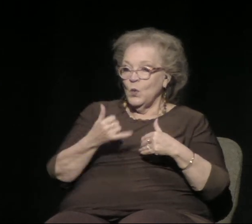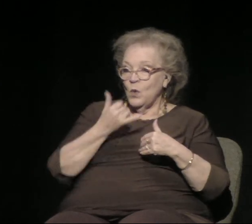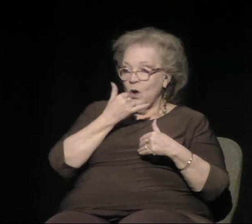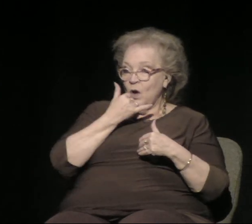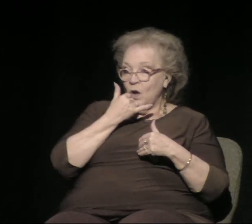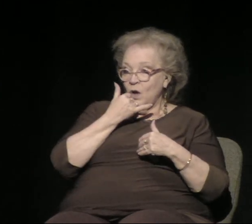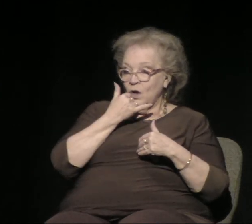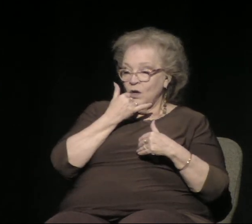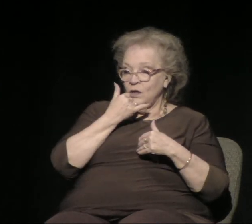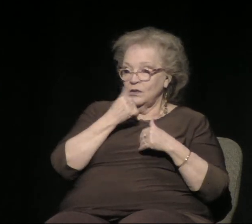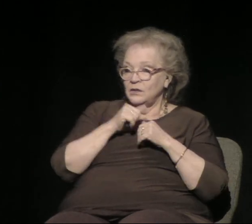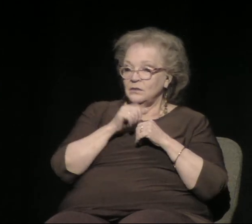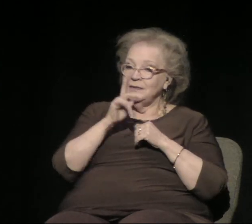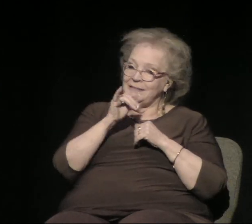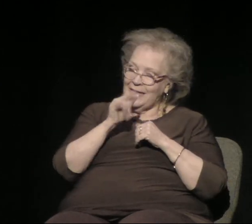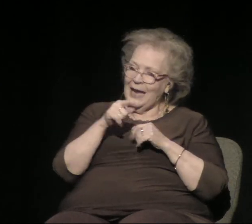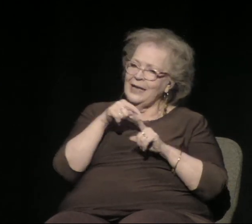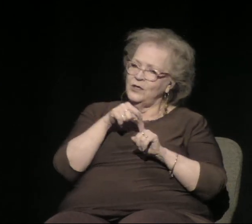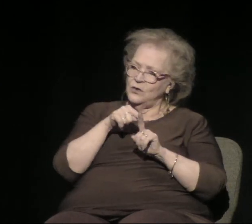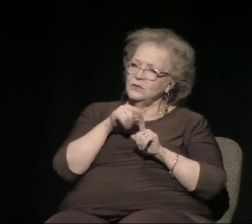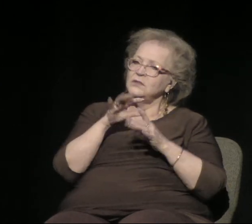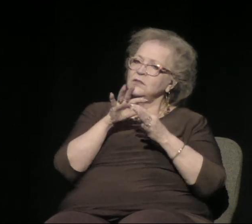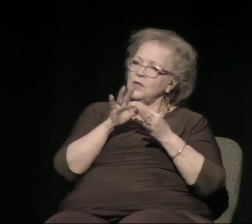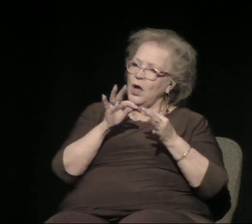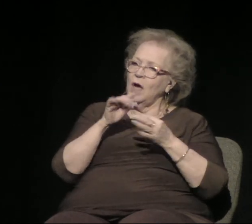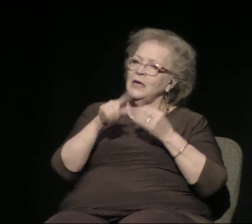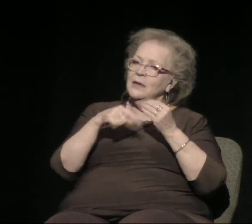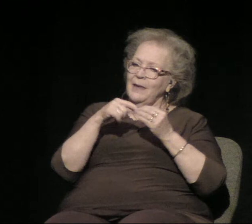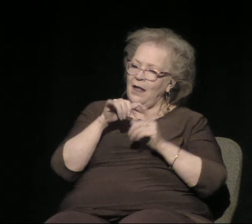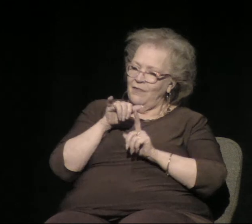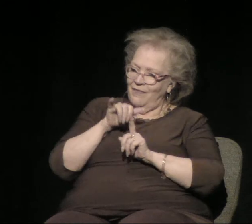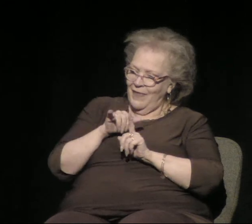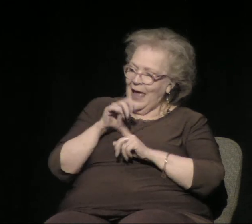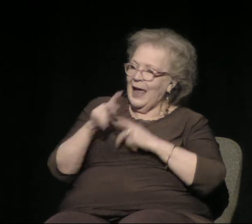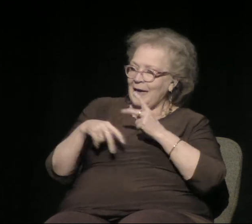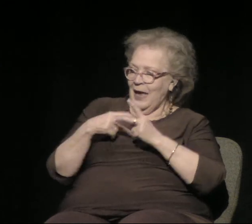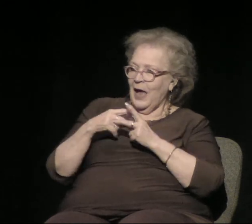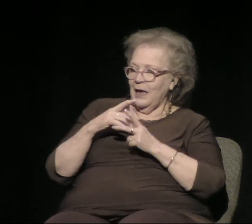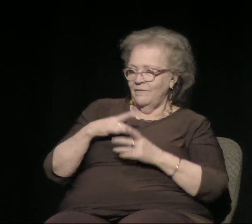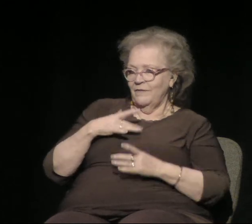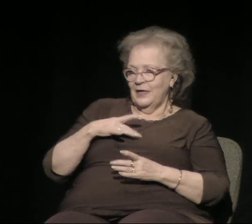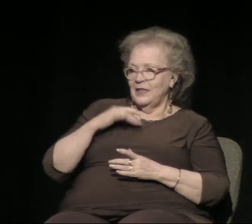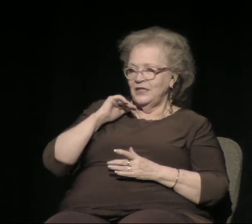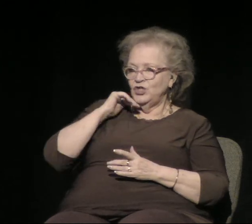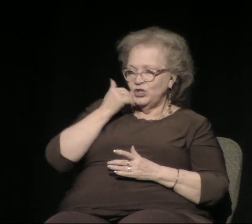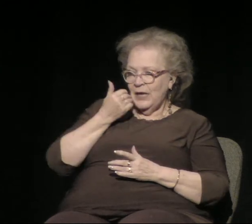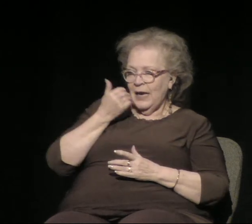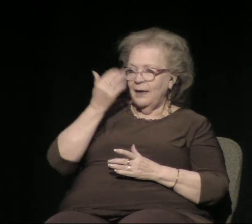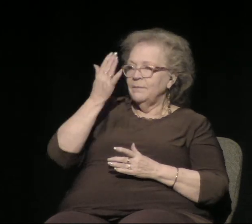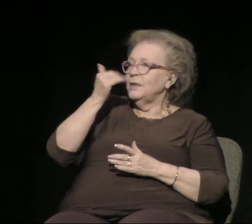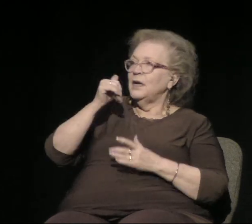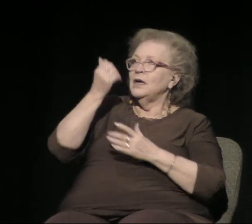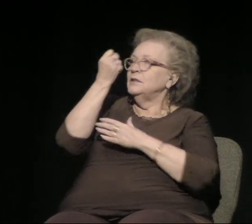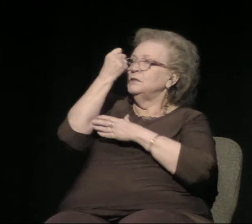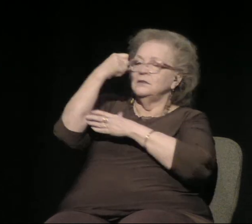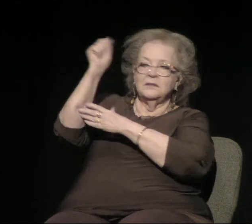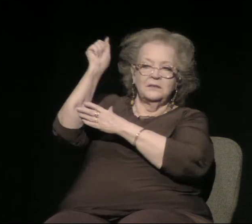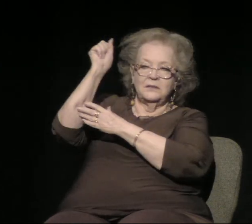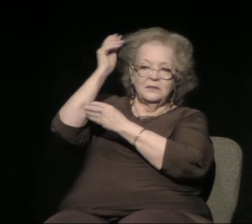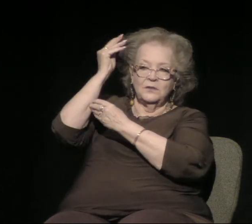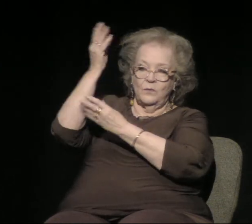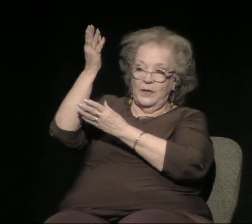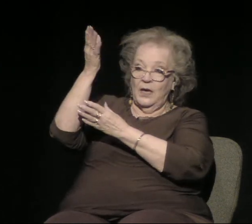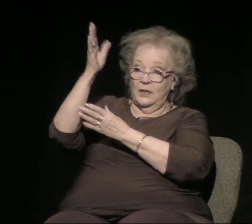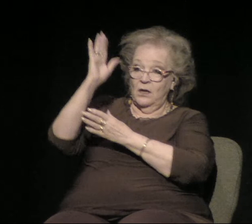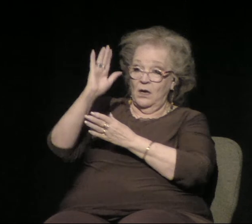choices. Do you see where Daniel's at here? He's talking about that kind of shame, feeling shame for disobedience. And look at those last